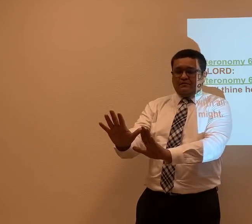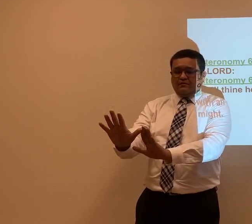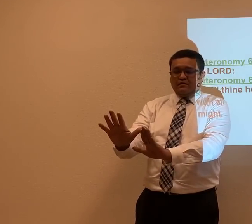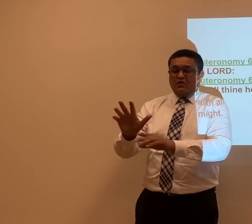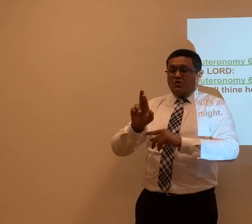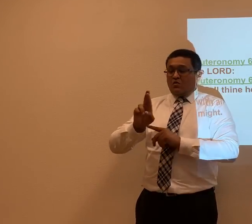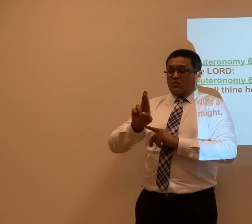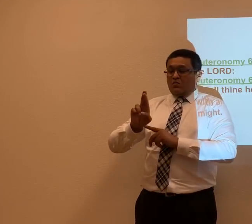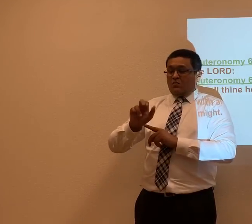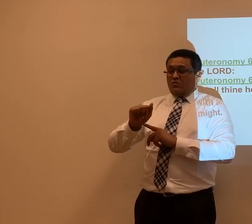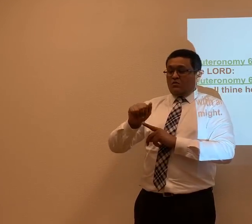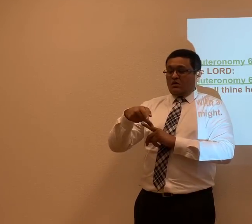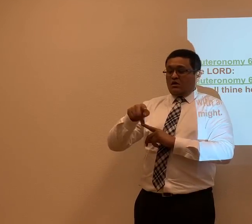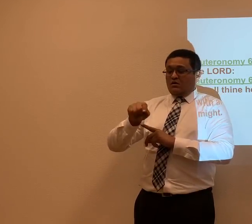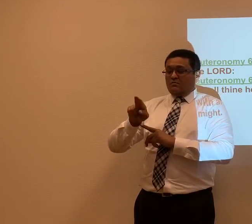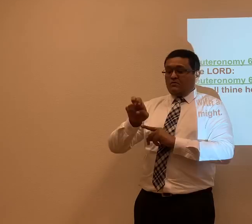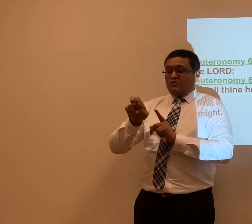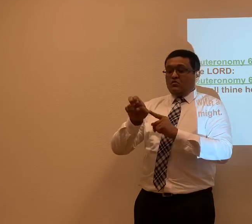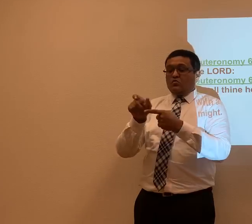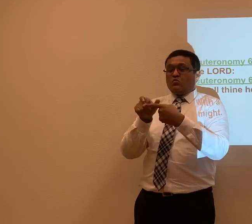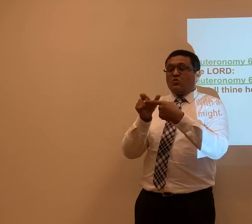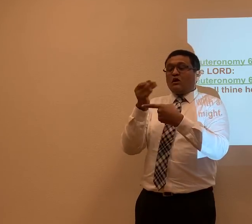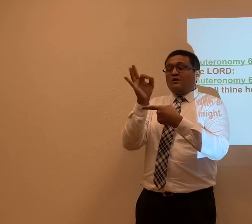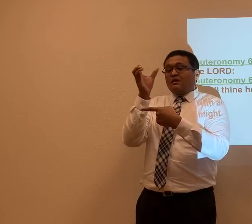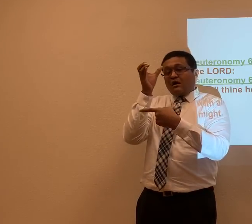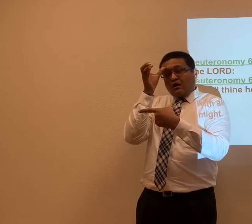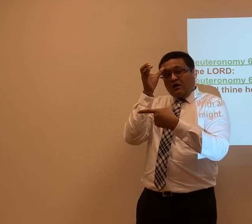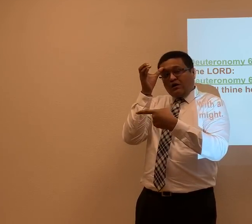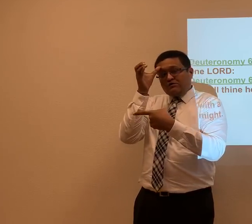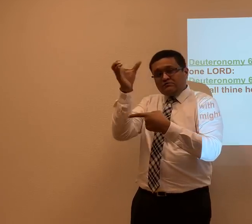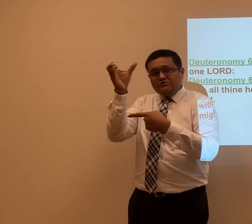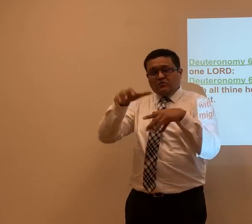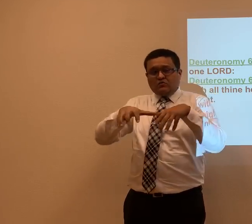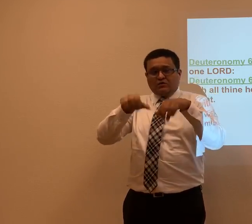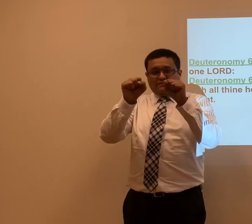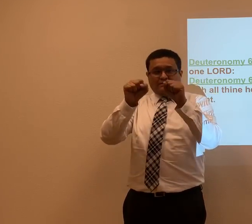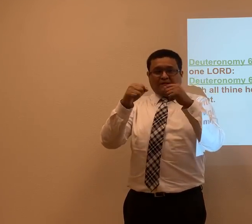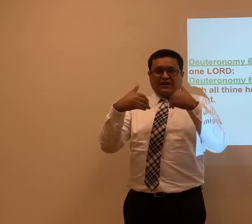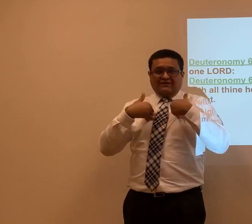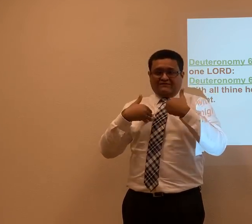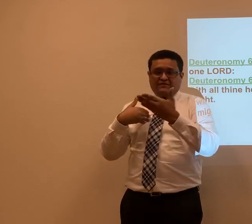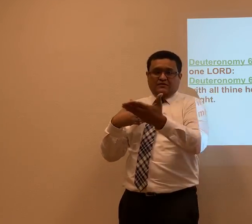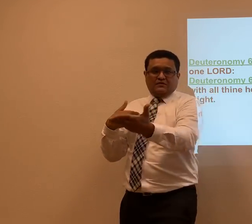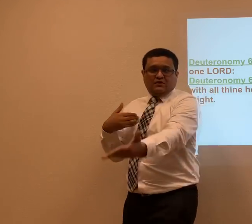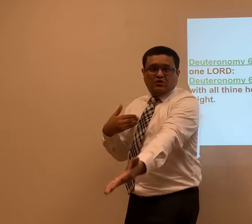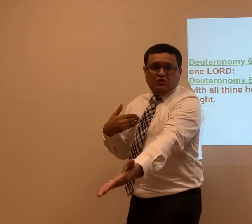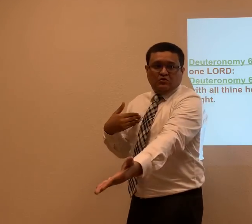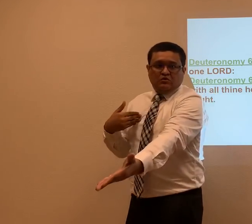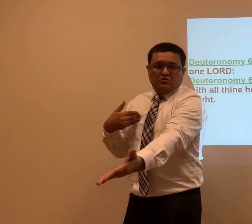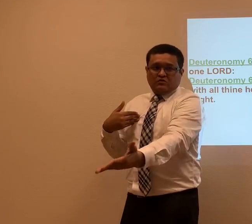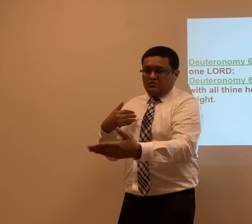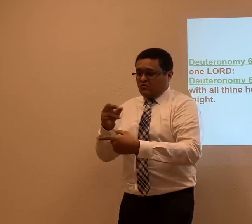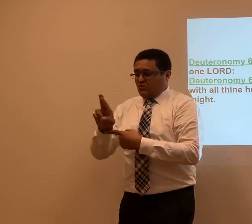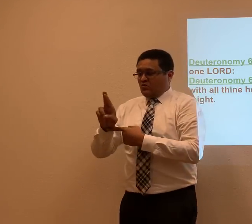prove this point, but the one word, it's a concept of the church being taken away, of the